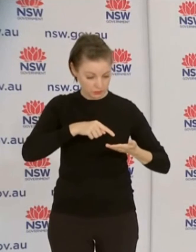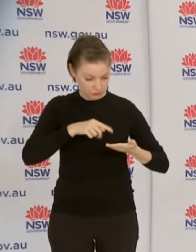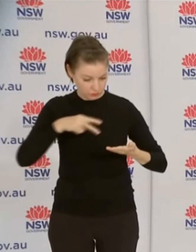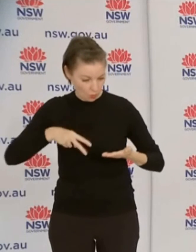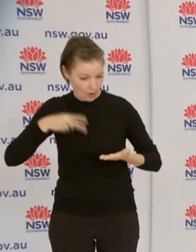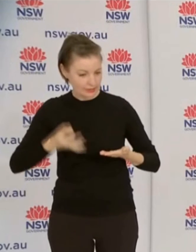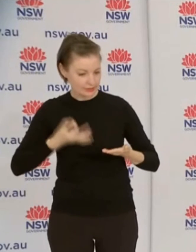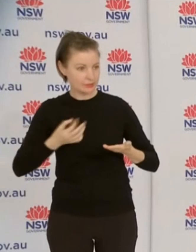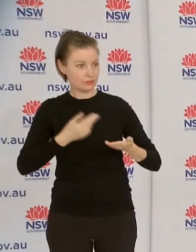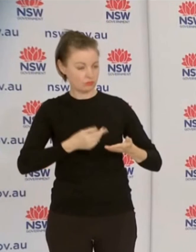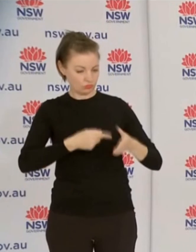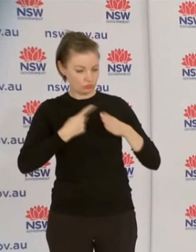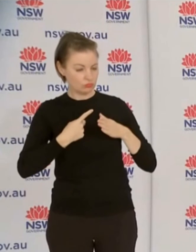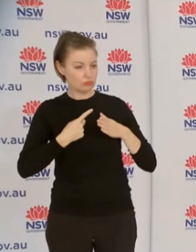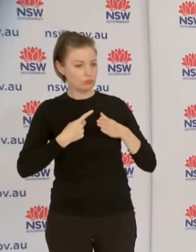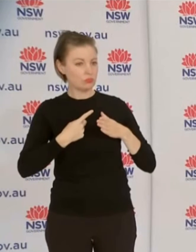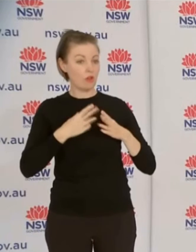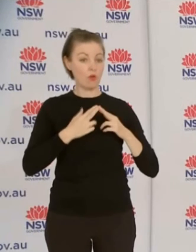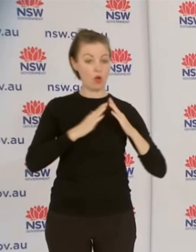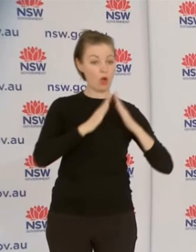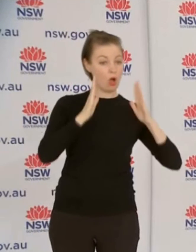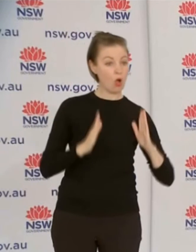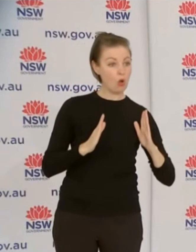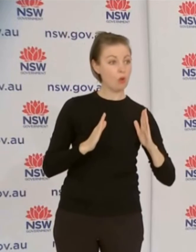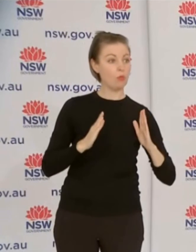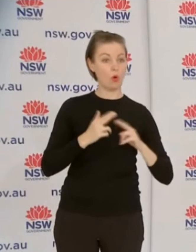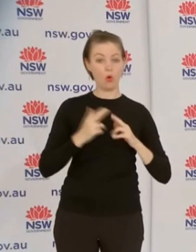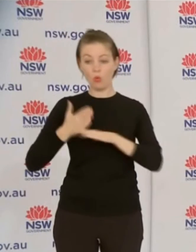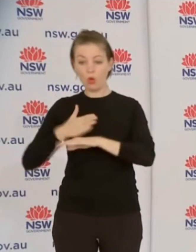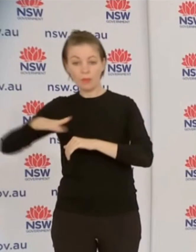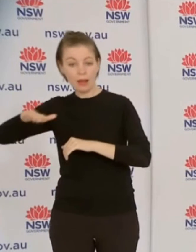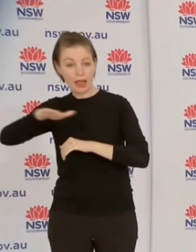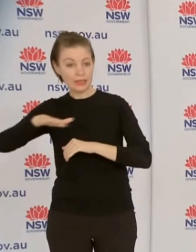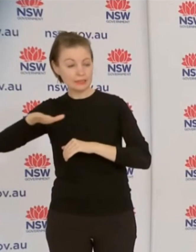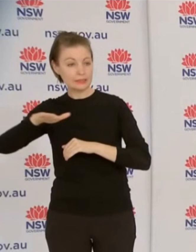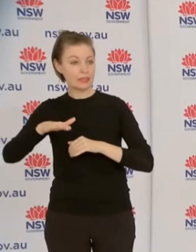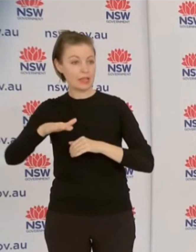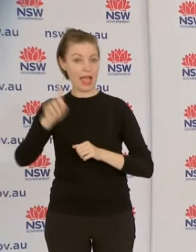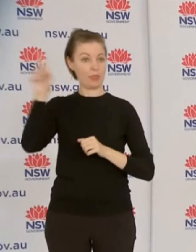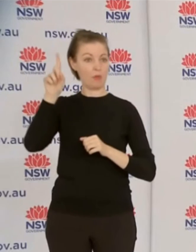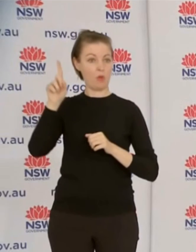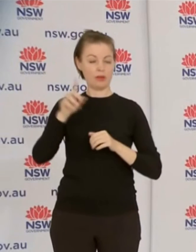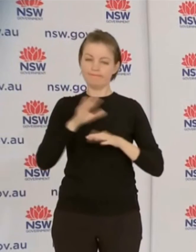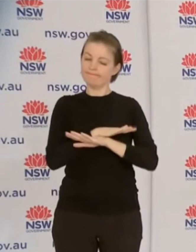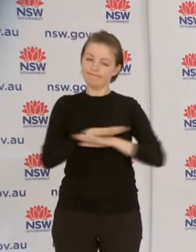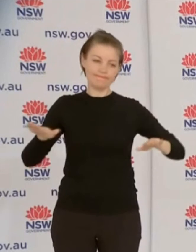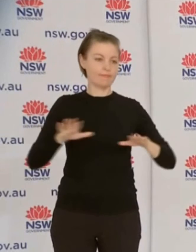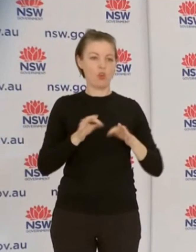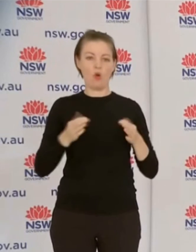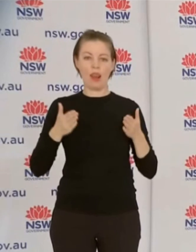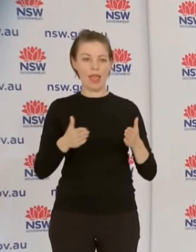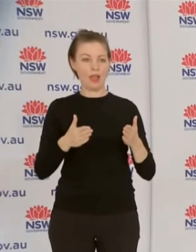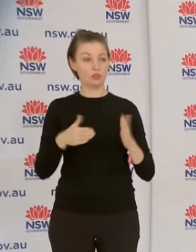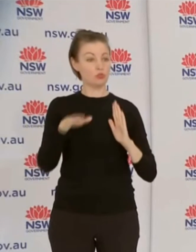Would you like to see the restriction on the capacity to do at-home tests removed by the DGA? I think Should that be scrapped? Yeah, the